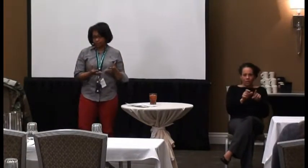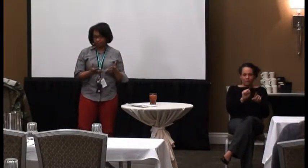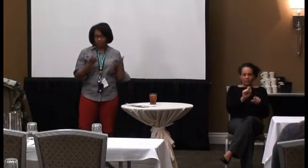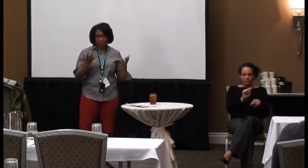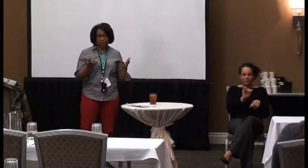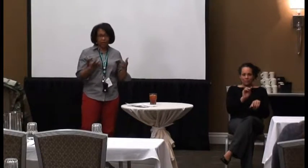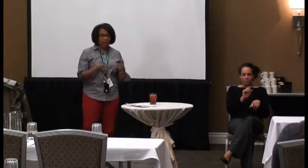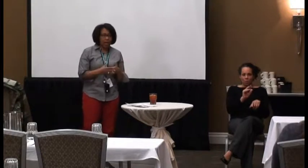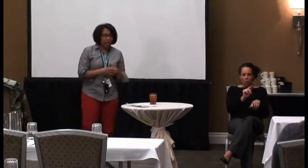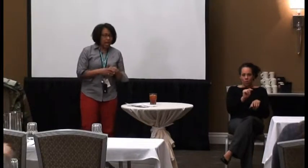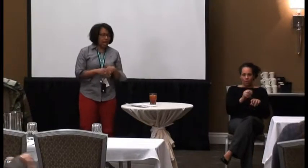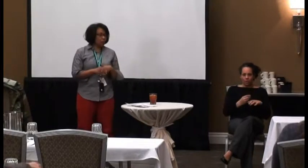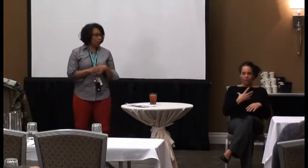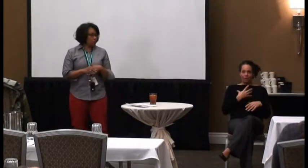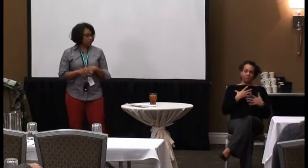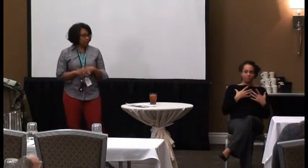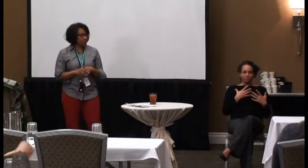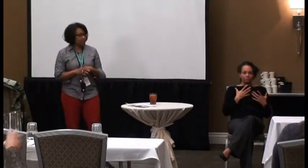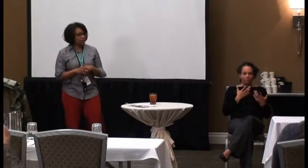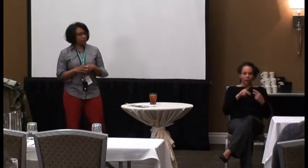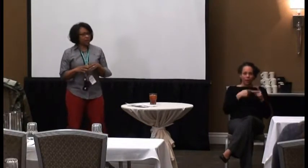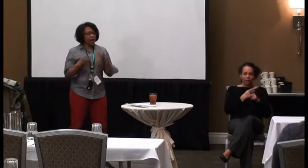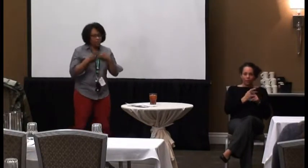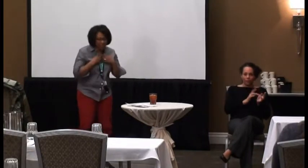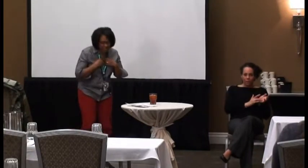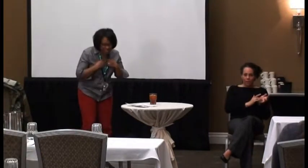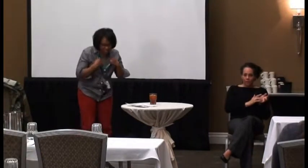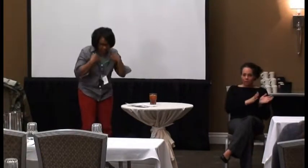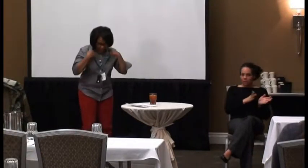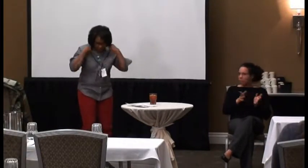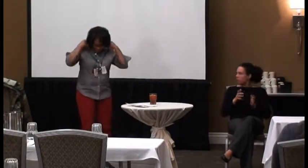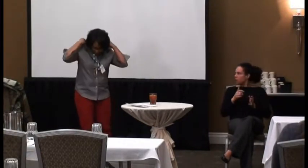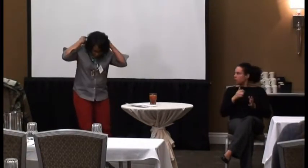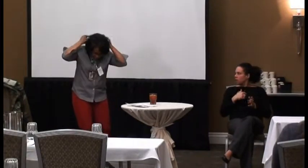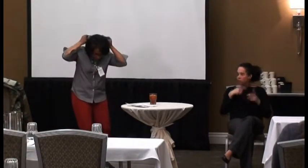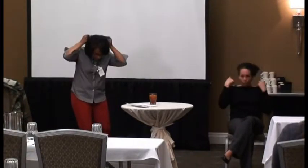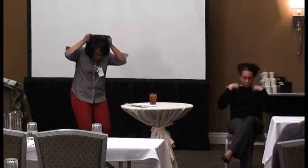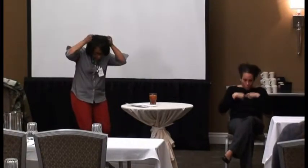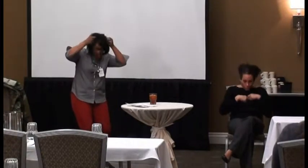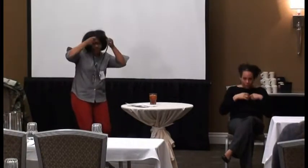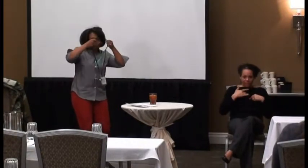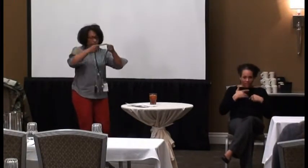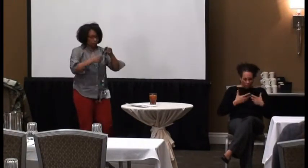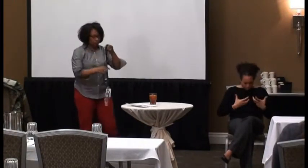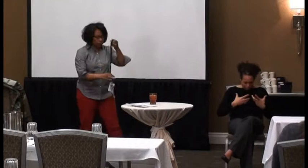medication. Okay, and one of the things that we talk, I'm sorry, I have to take this off the drag